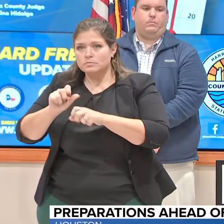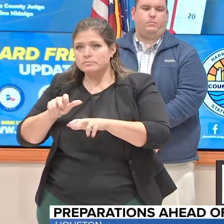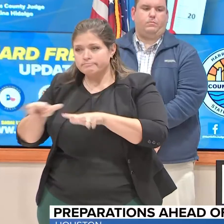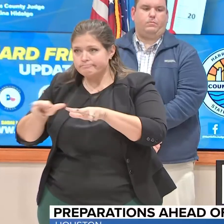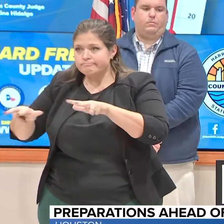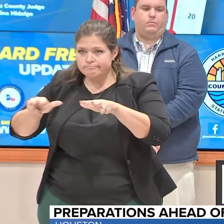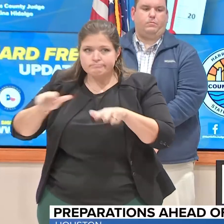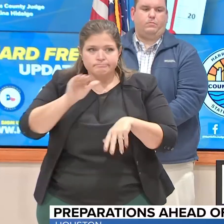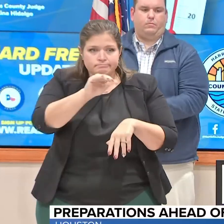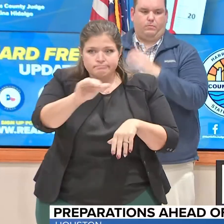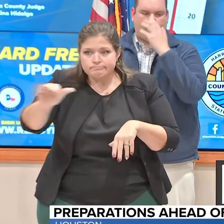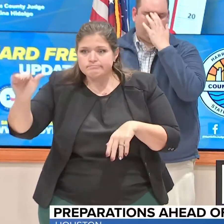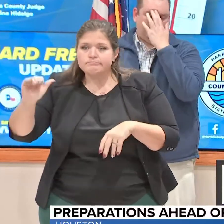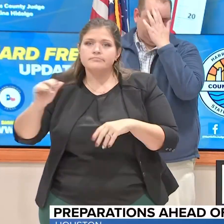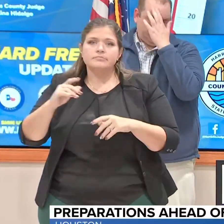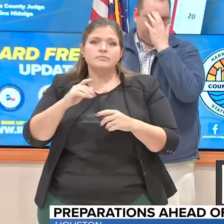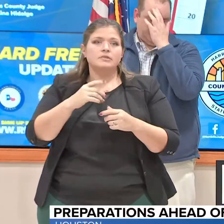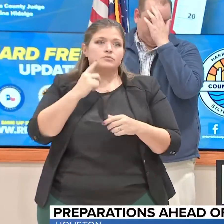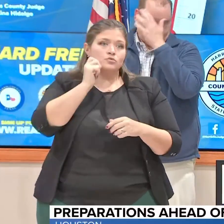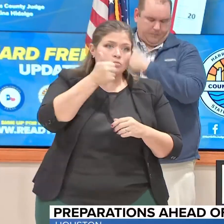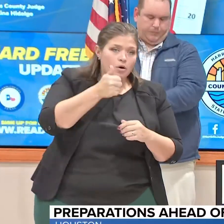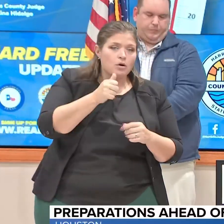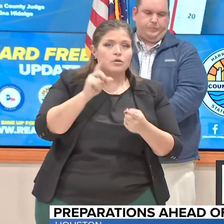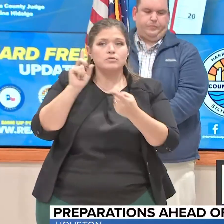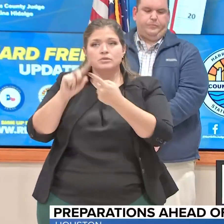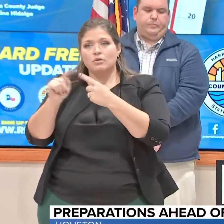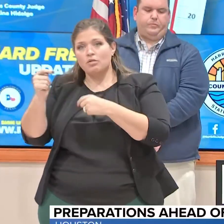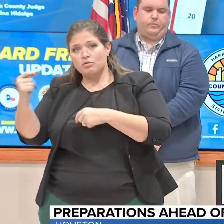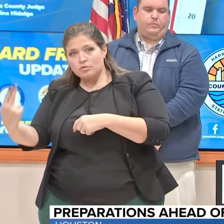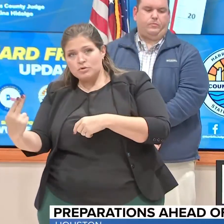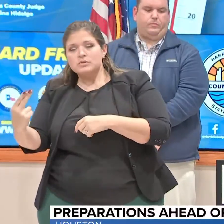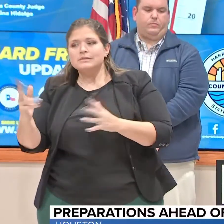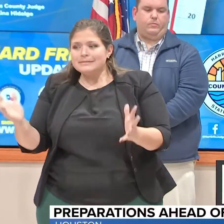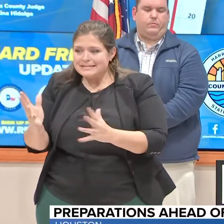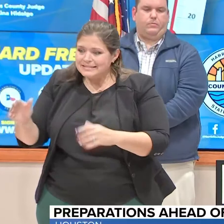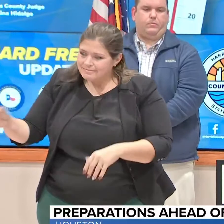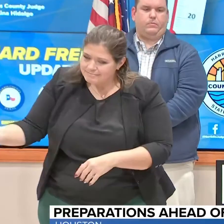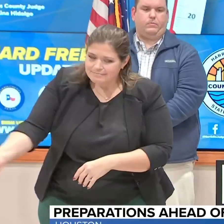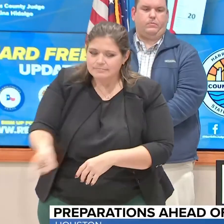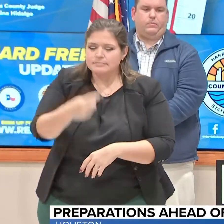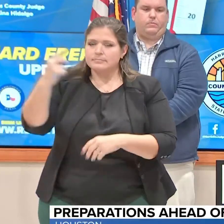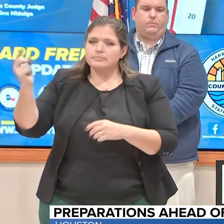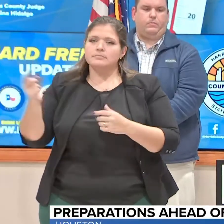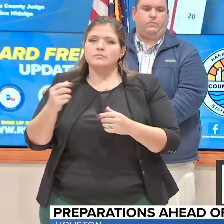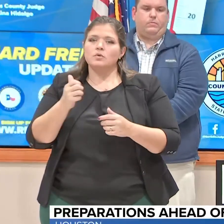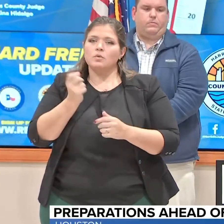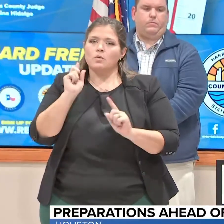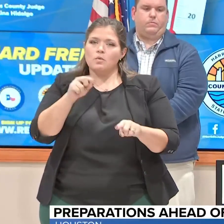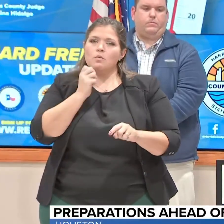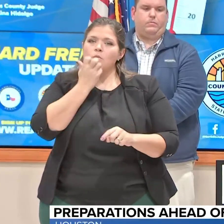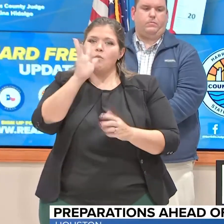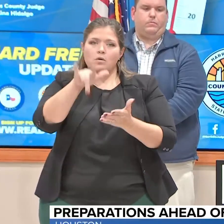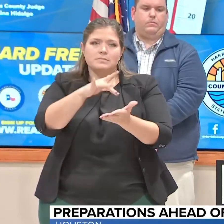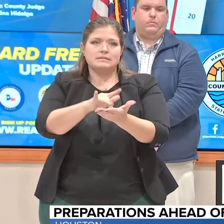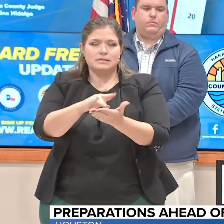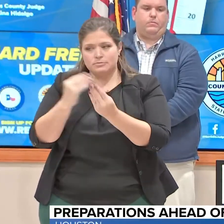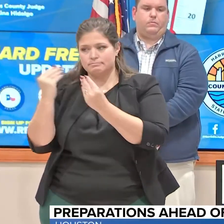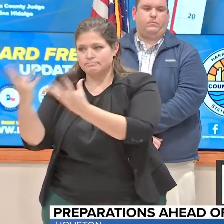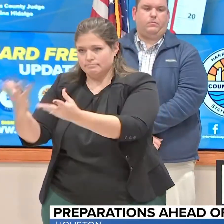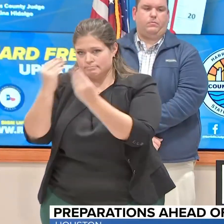certainly tomorrow, going into Thursday, encouraging them to take advantage of one of these warming centers.